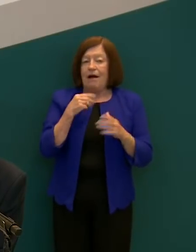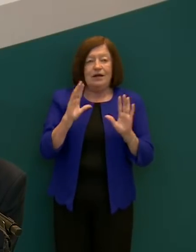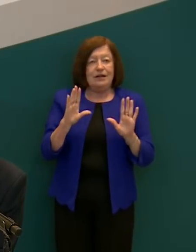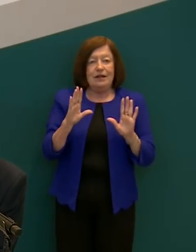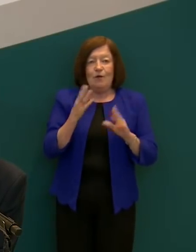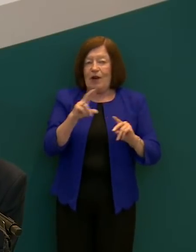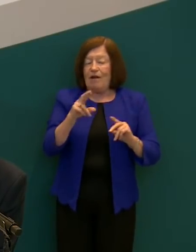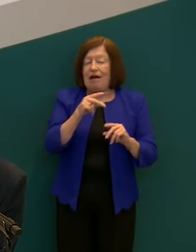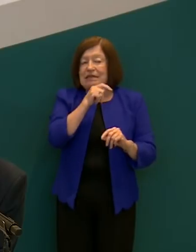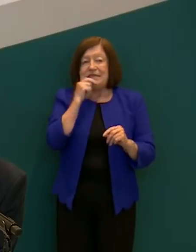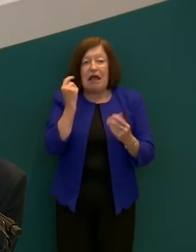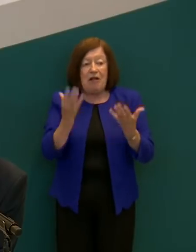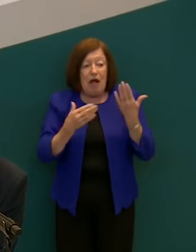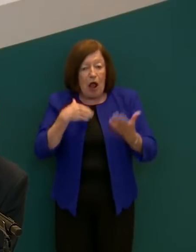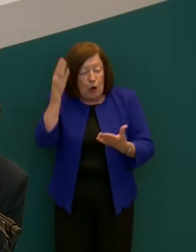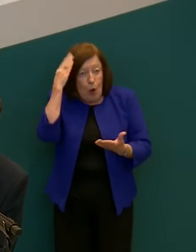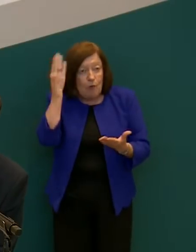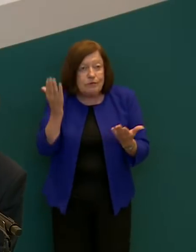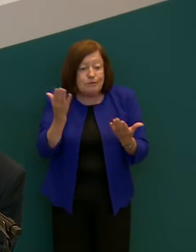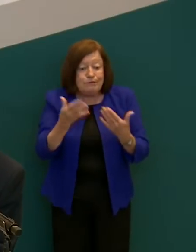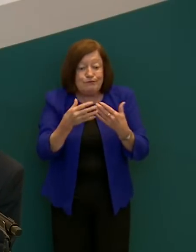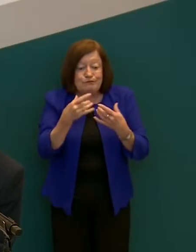to speculate on that. I know it's a very